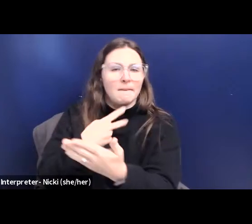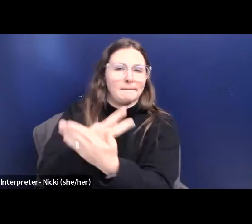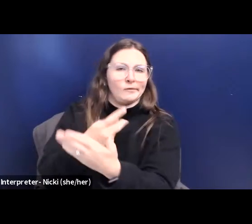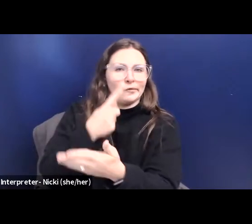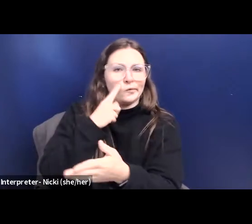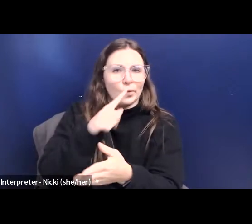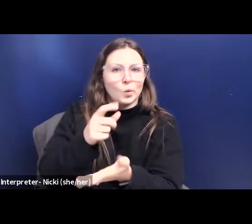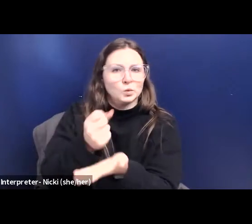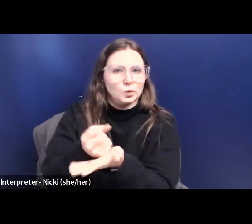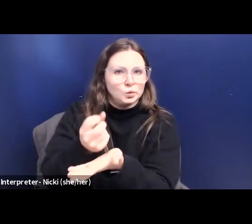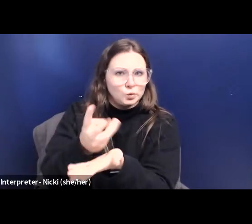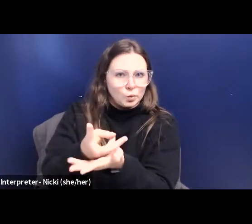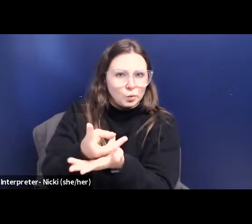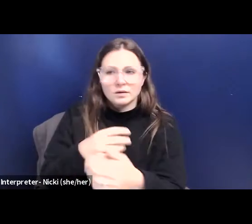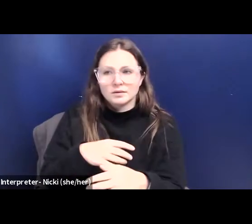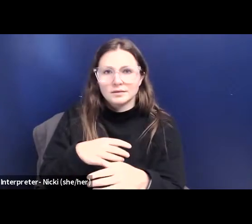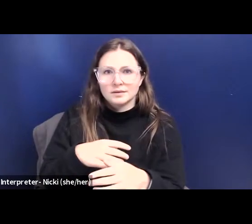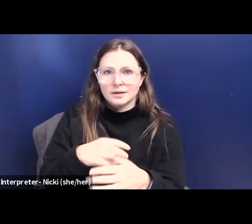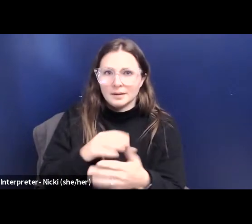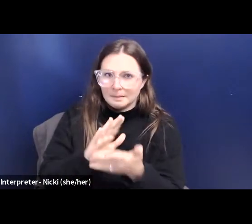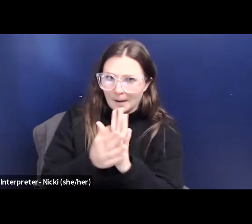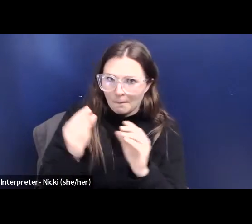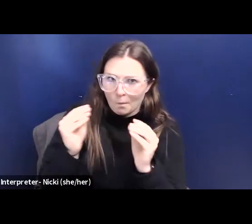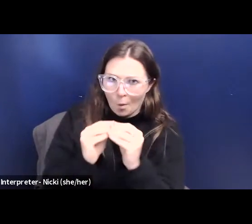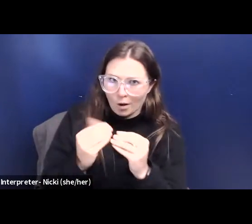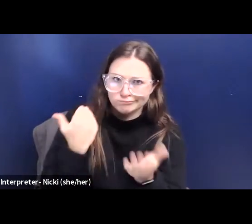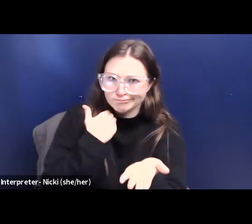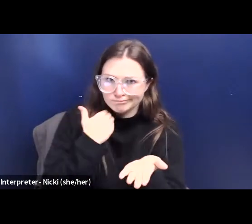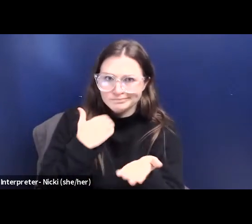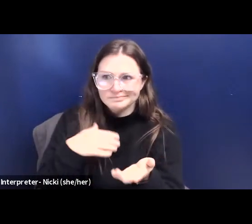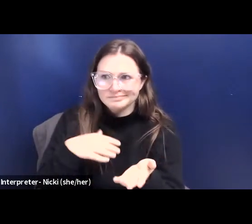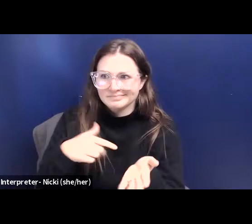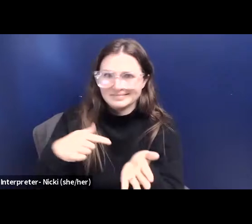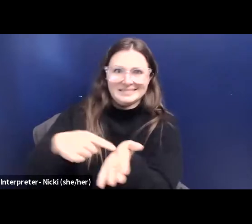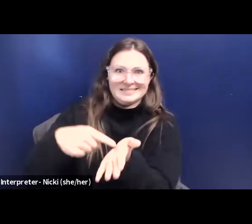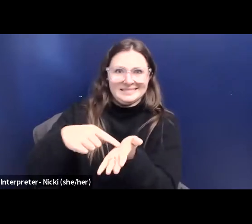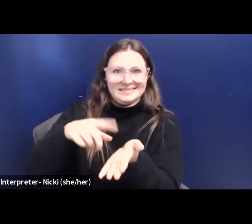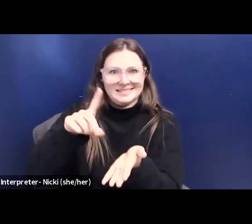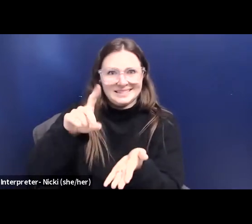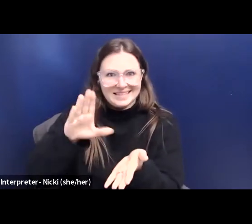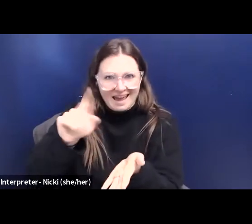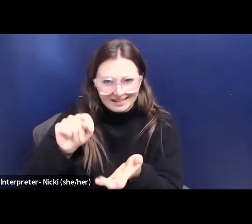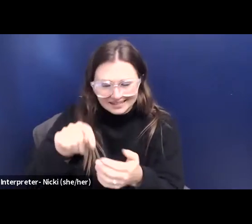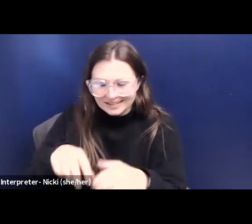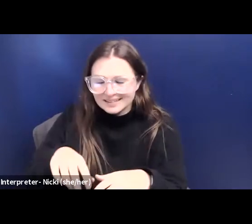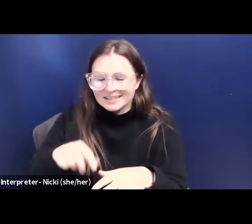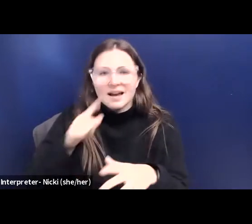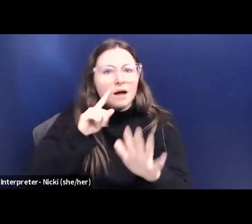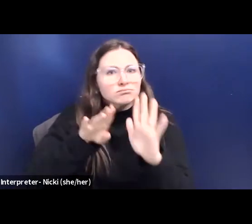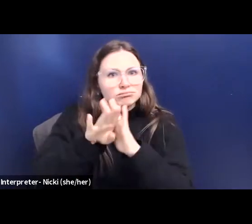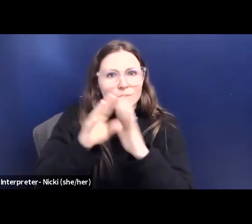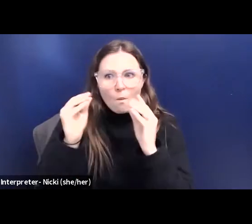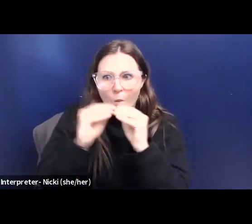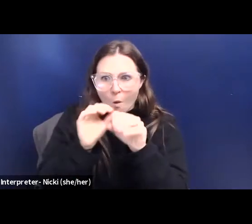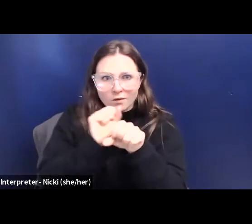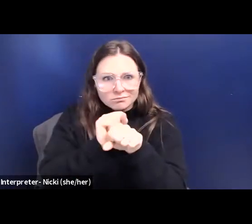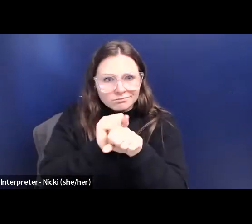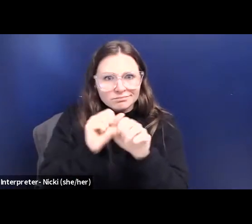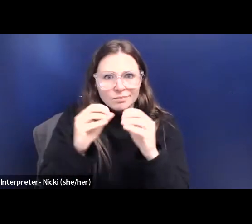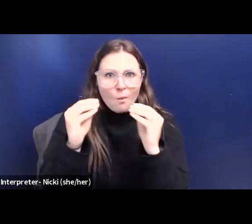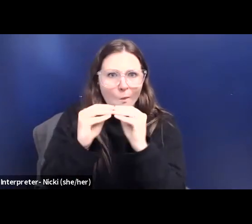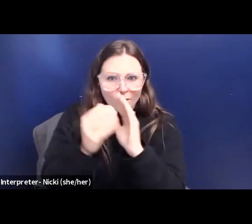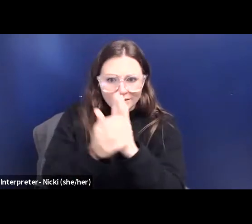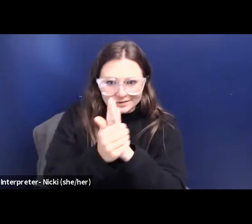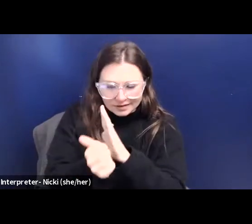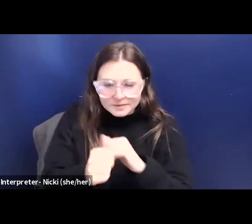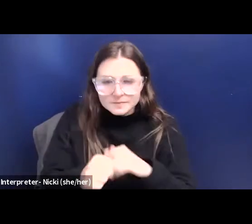to get a set of skills that I felt like I needed to do the work that I was doing, I actually pulled together my comrades and I asked them